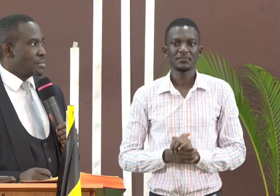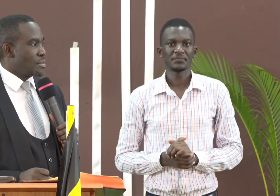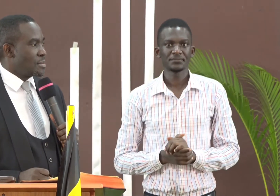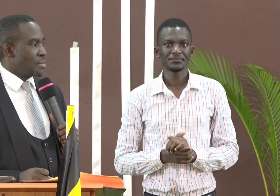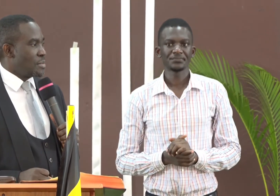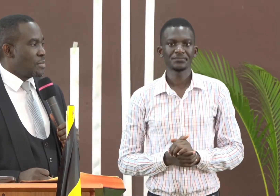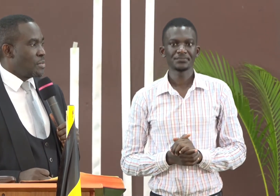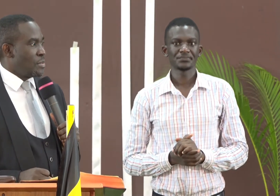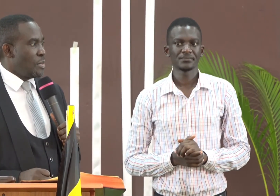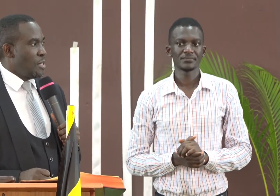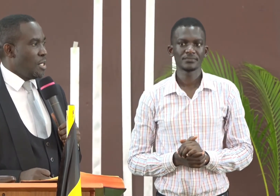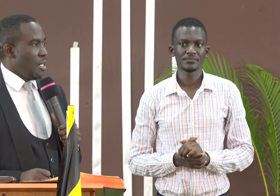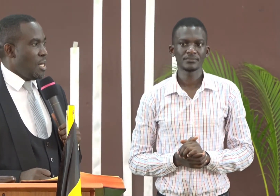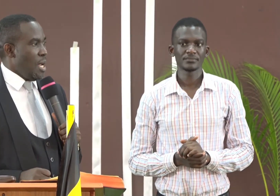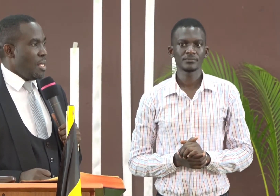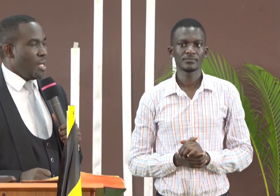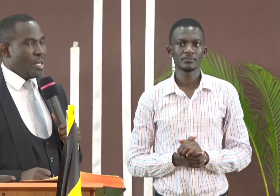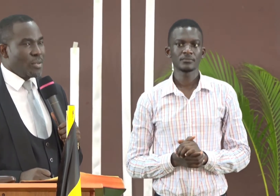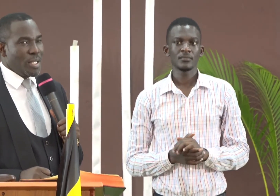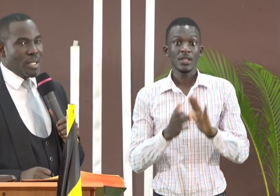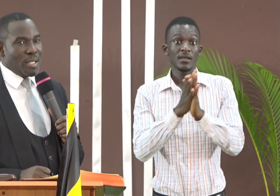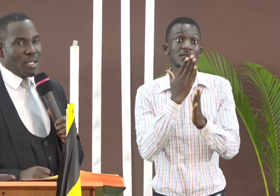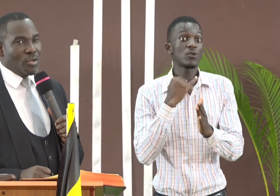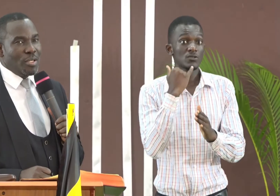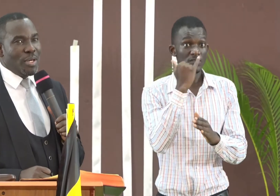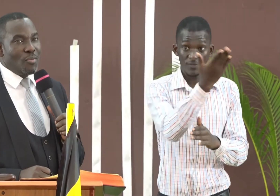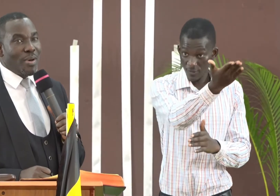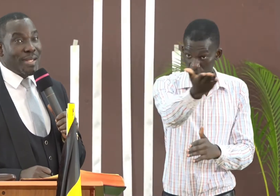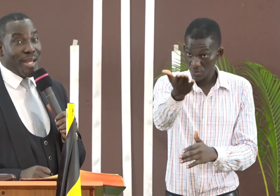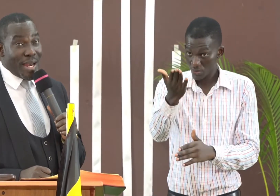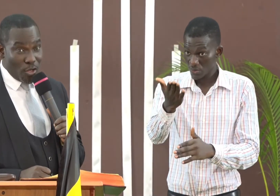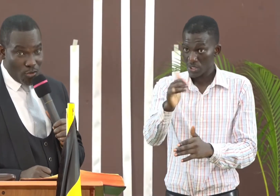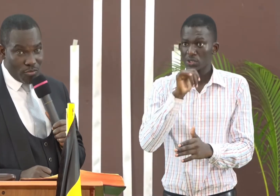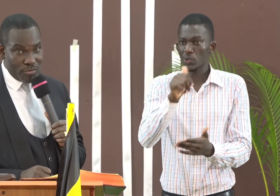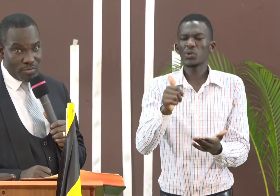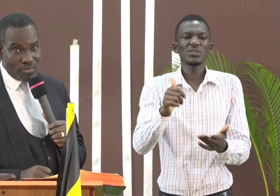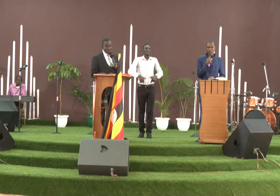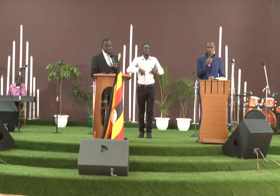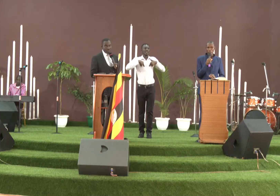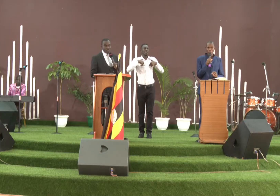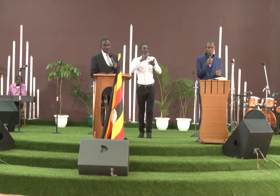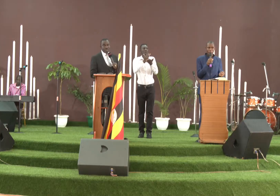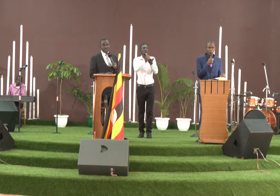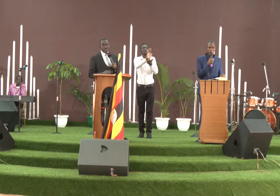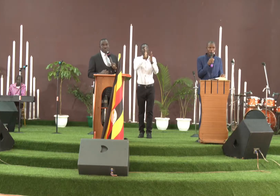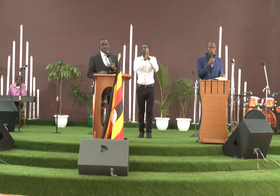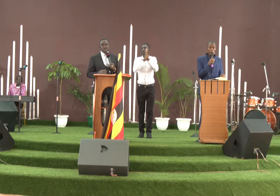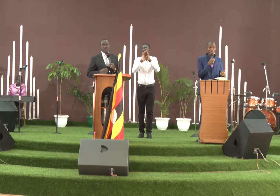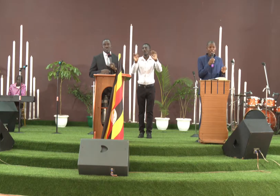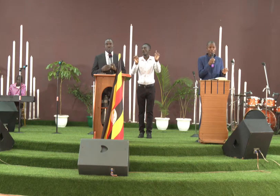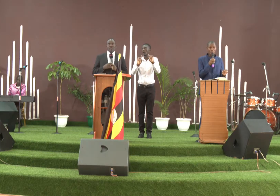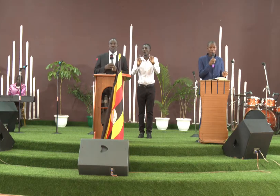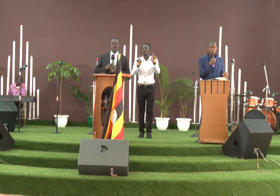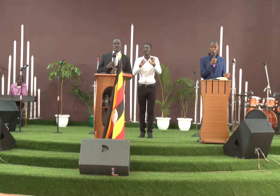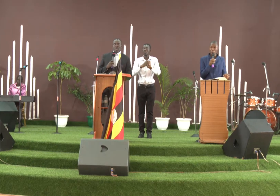you can go away from this. Era njagala kutegeeza toli mulamu lwa saala zo. And I want to let you know you're